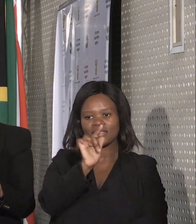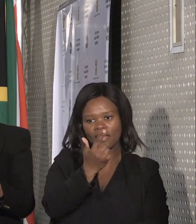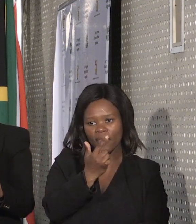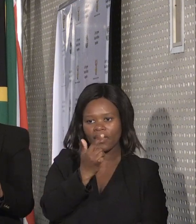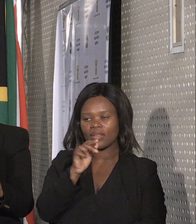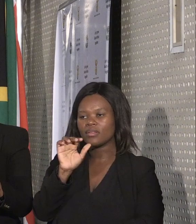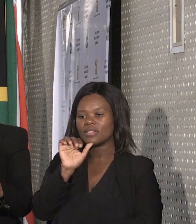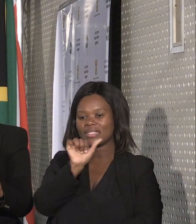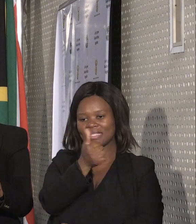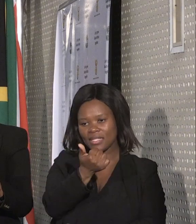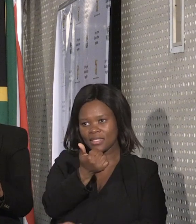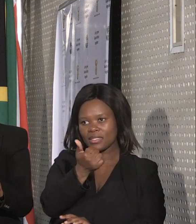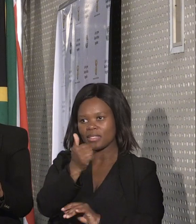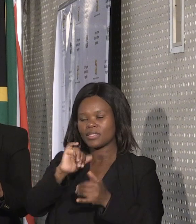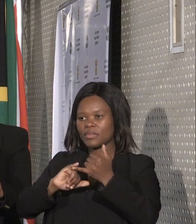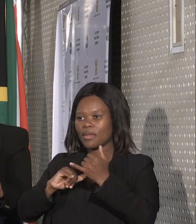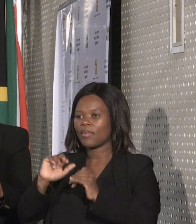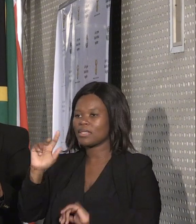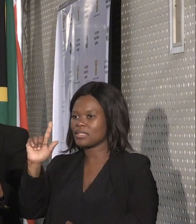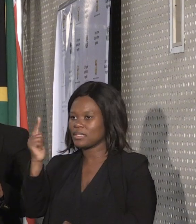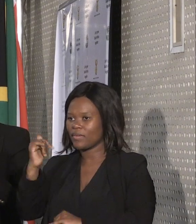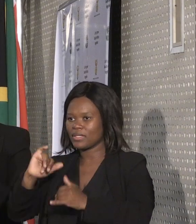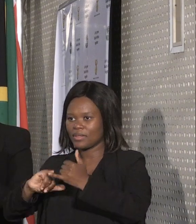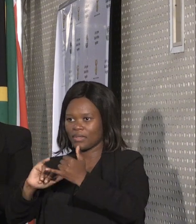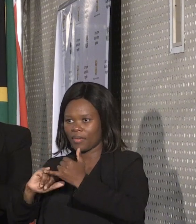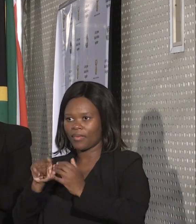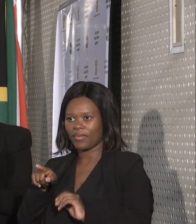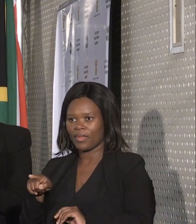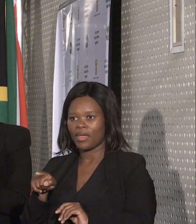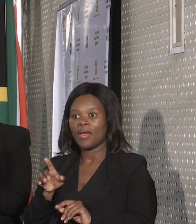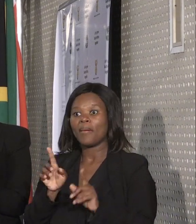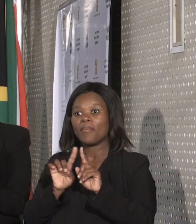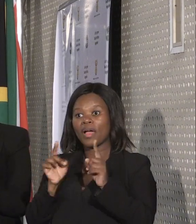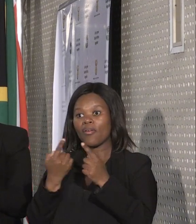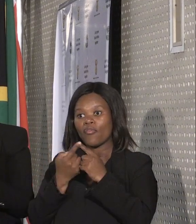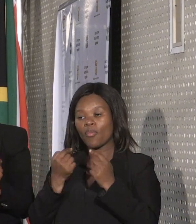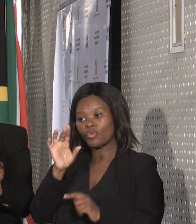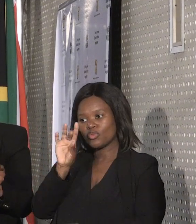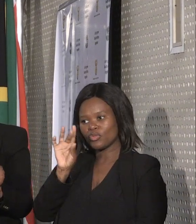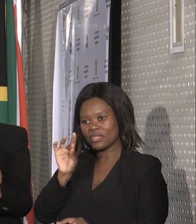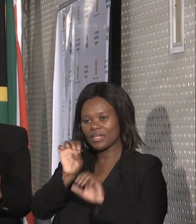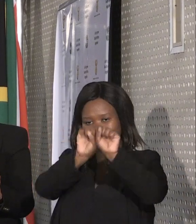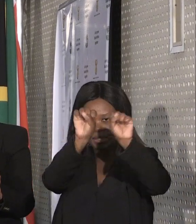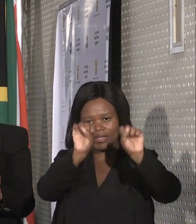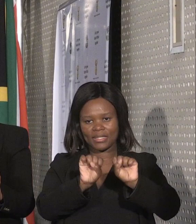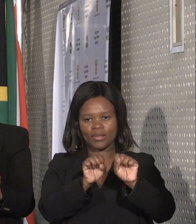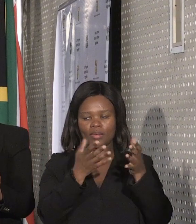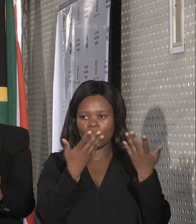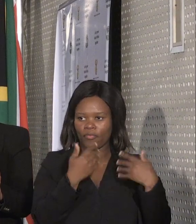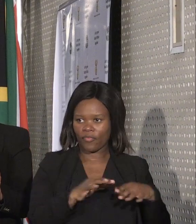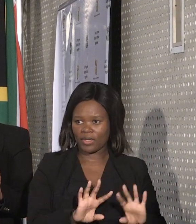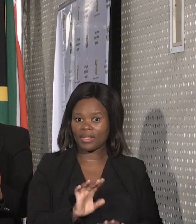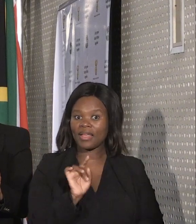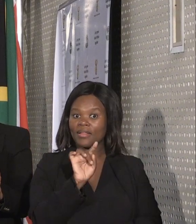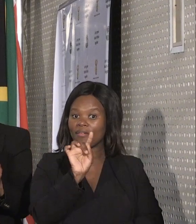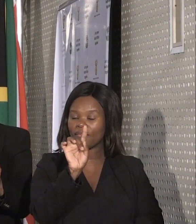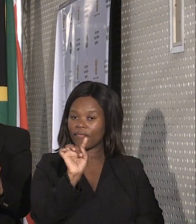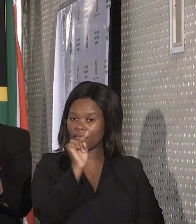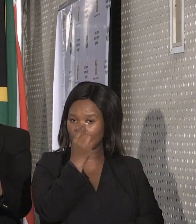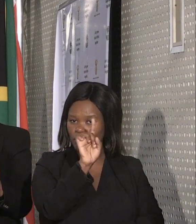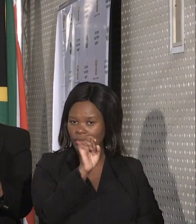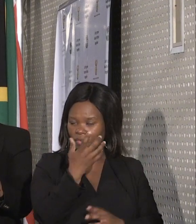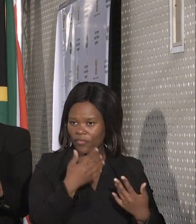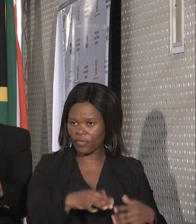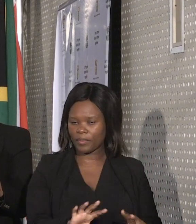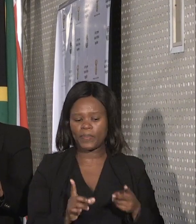of the 7th, late actually on the 6th, the system has been stable and it is still stable. So that was the first question. The second question, how